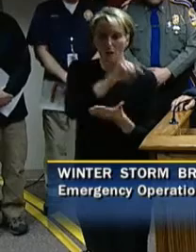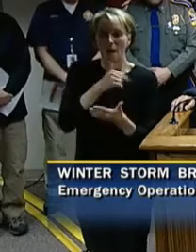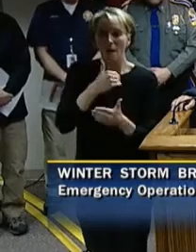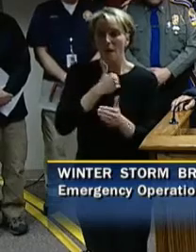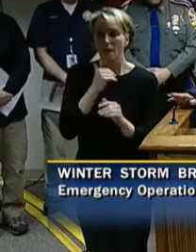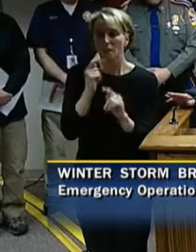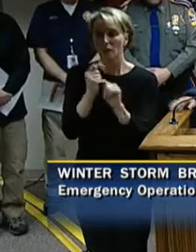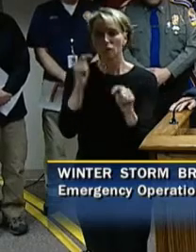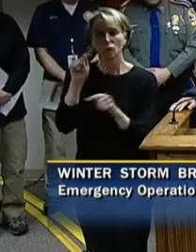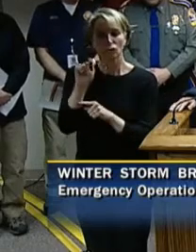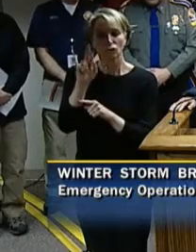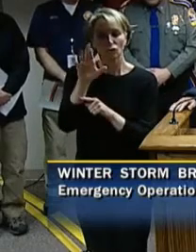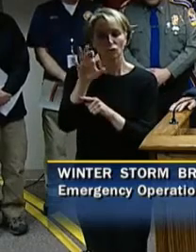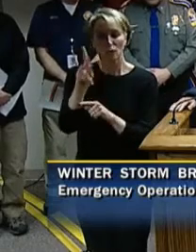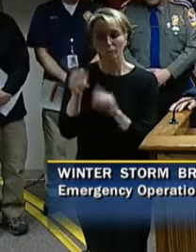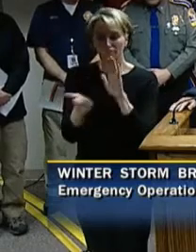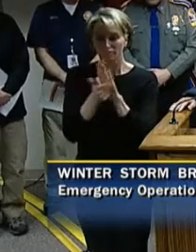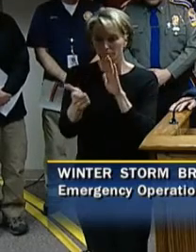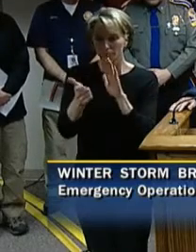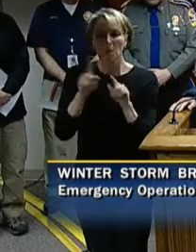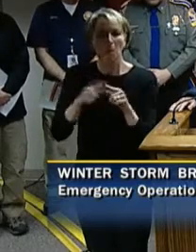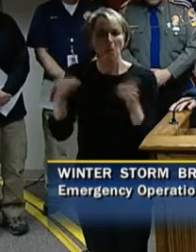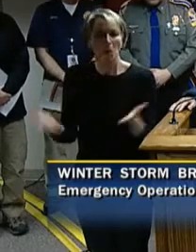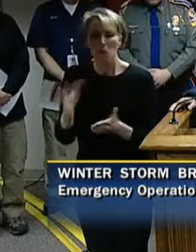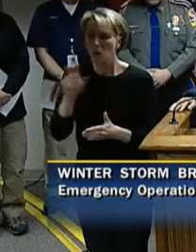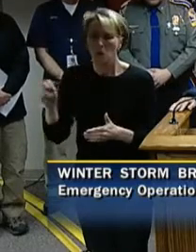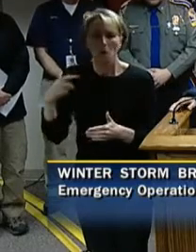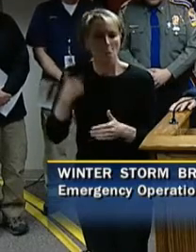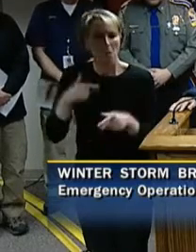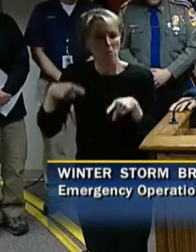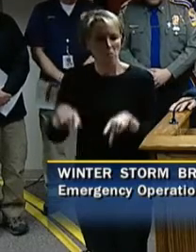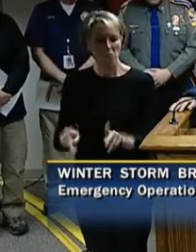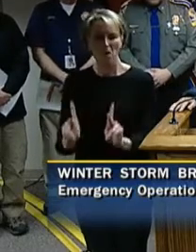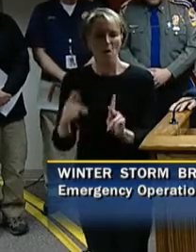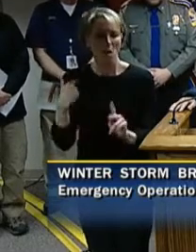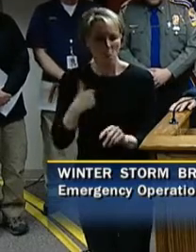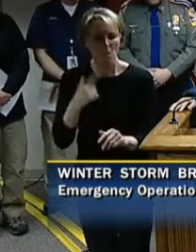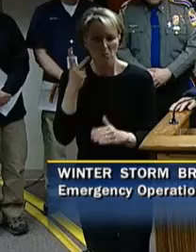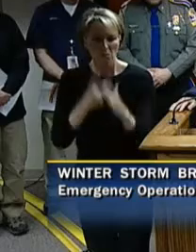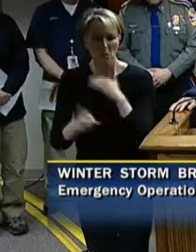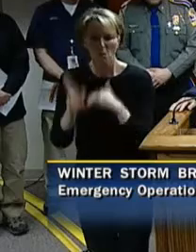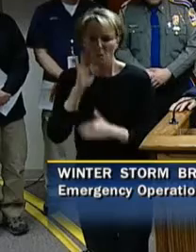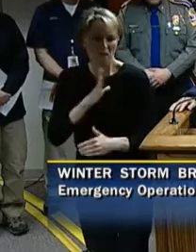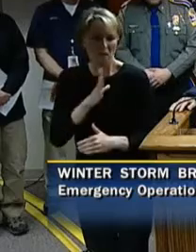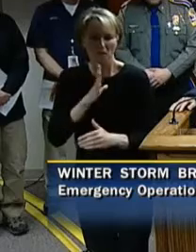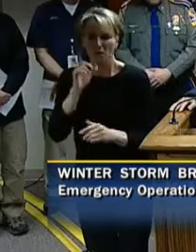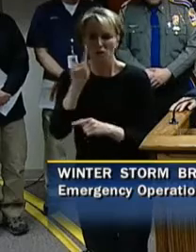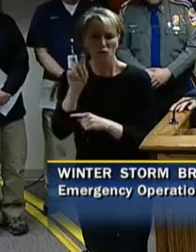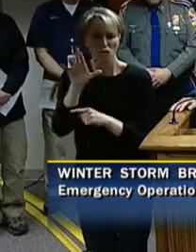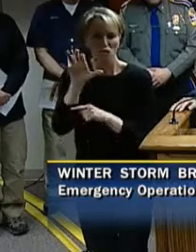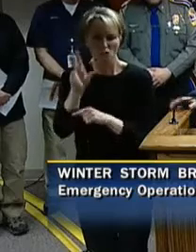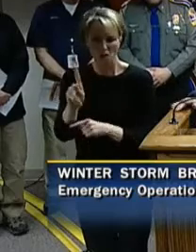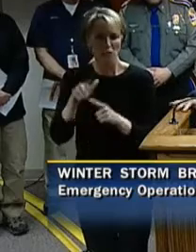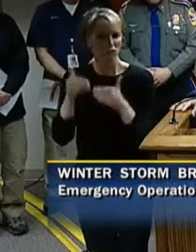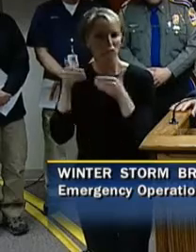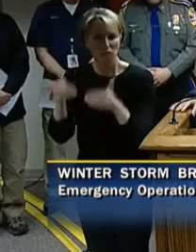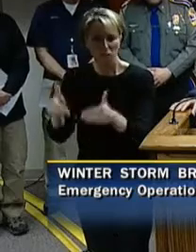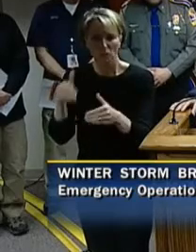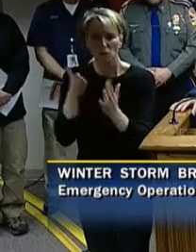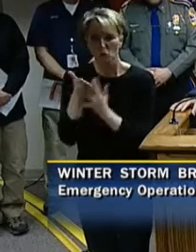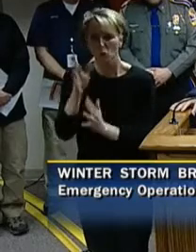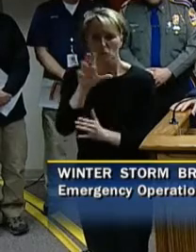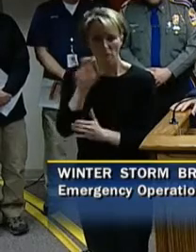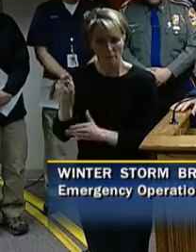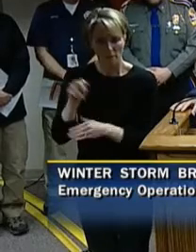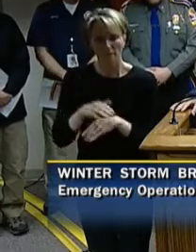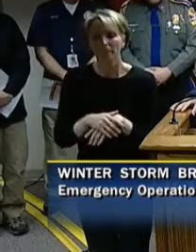what we see right now, but again, we urge caution. The plows will be on the road. 631 plows